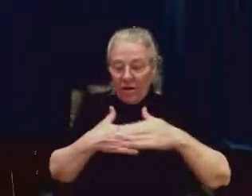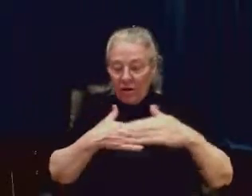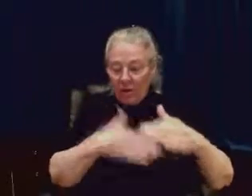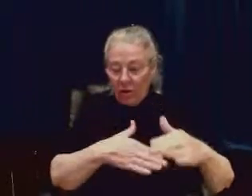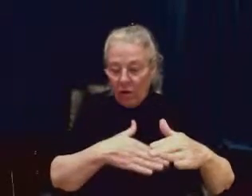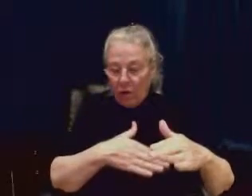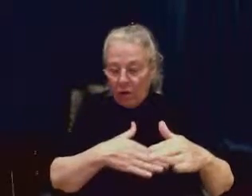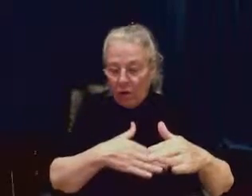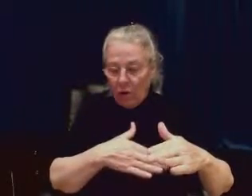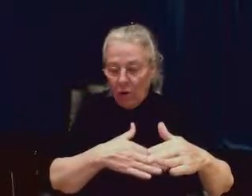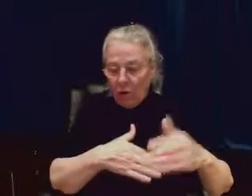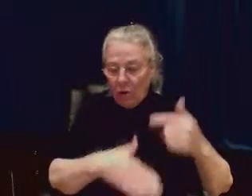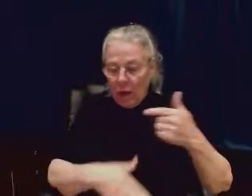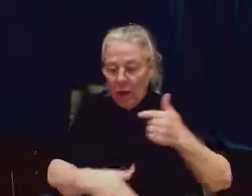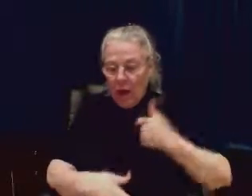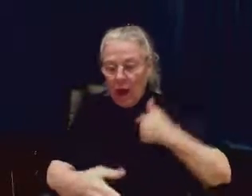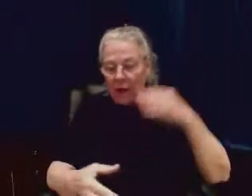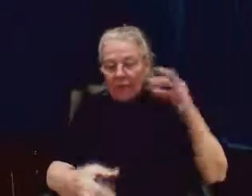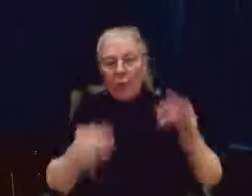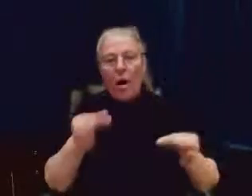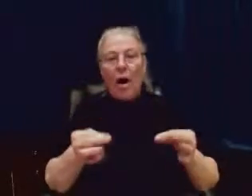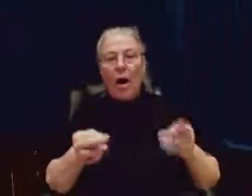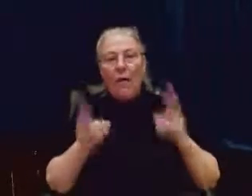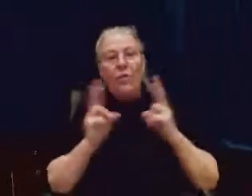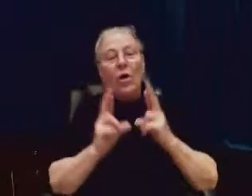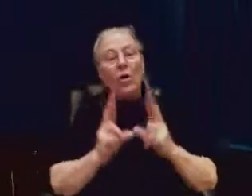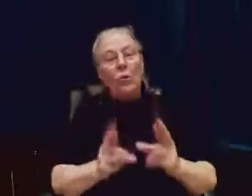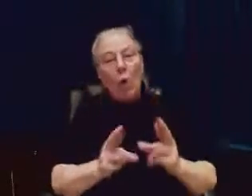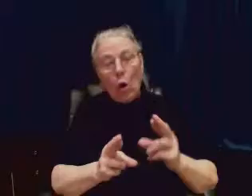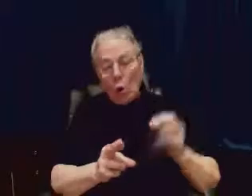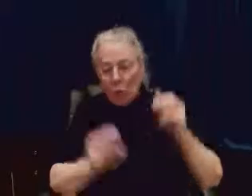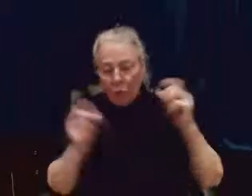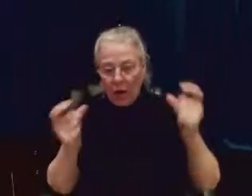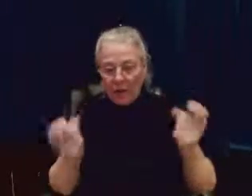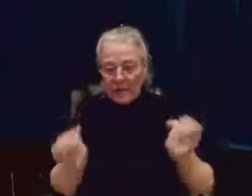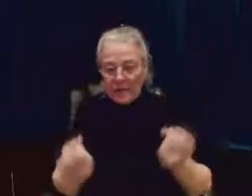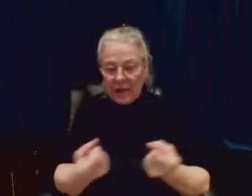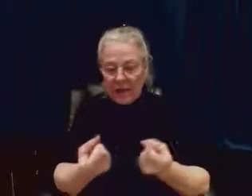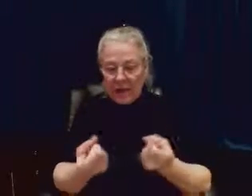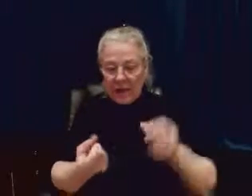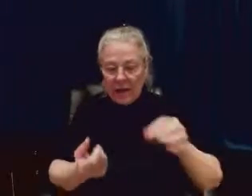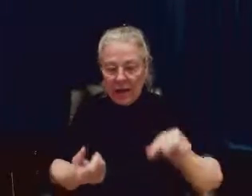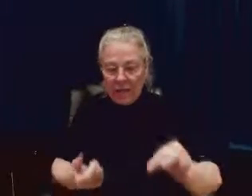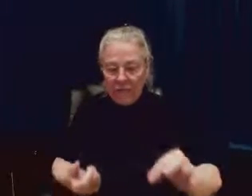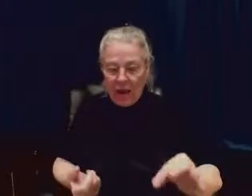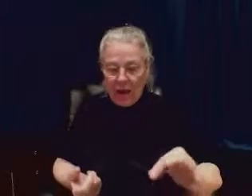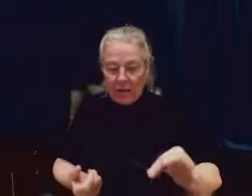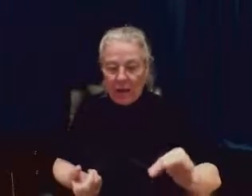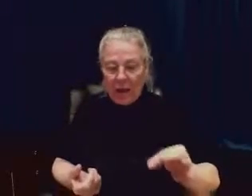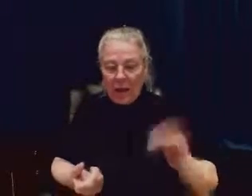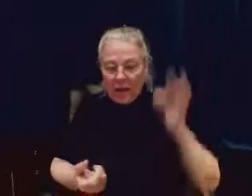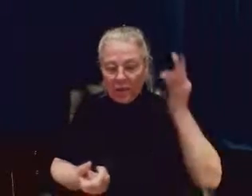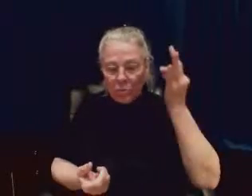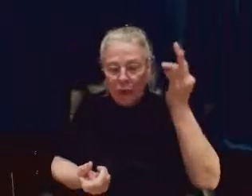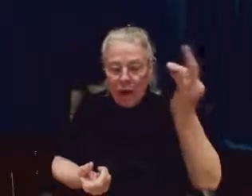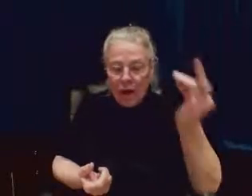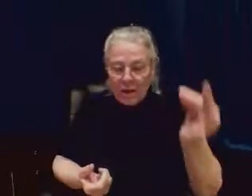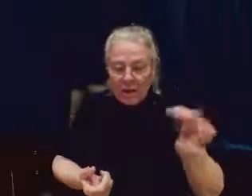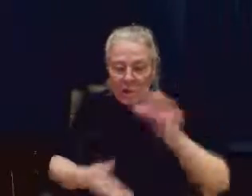ever flow. I've tried the road of sin and found his